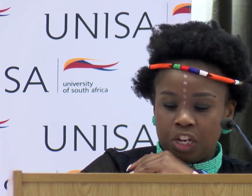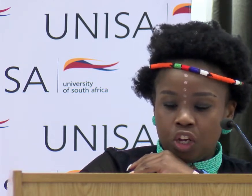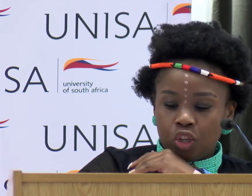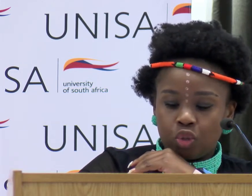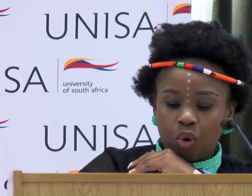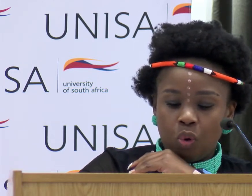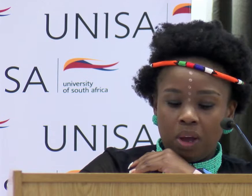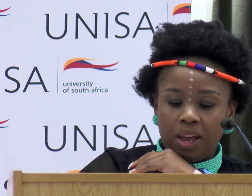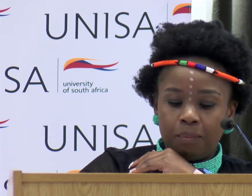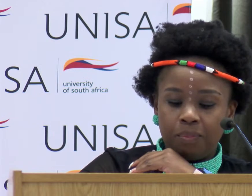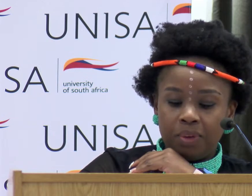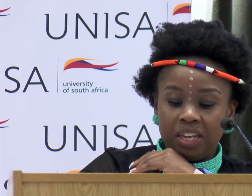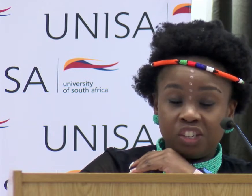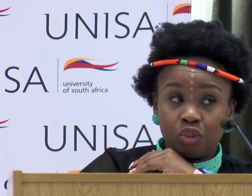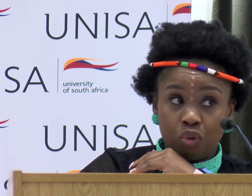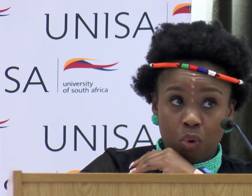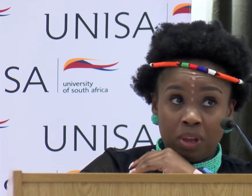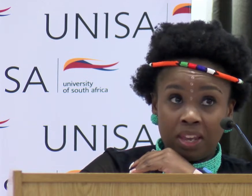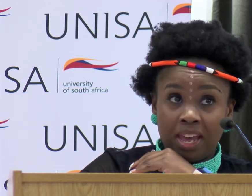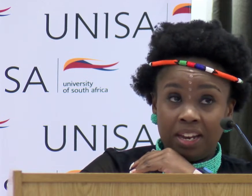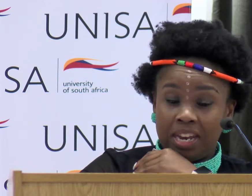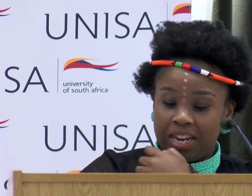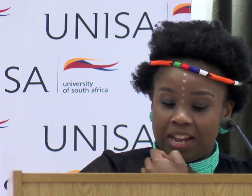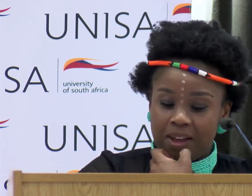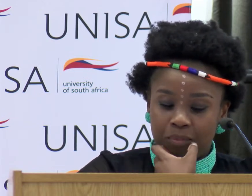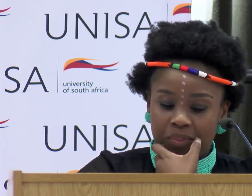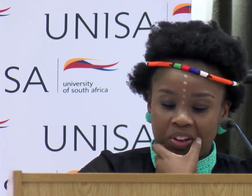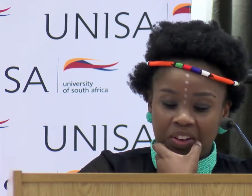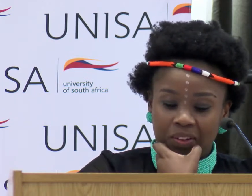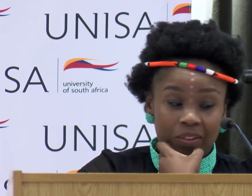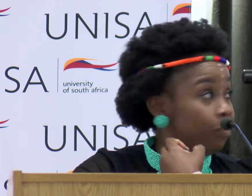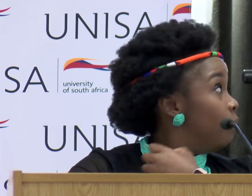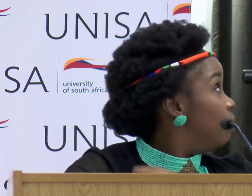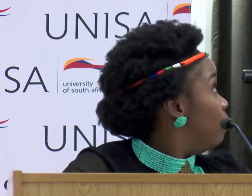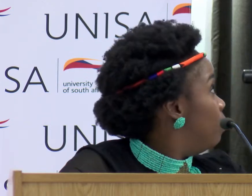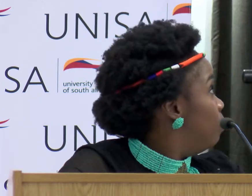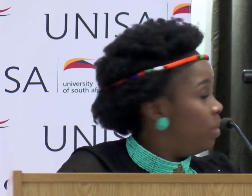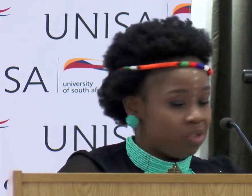languages. So it is growing, and